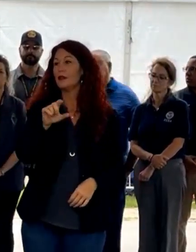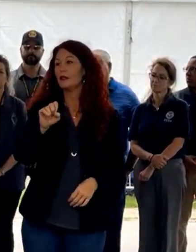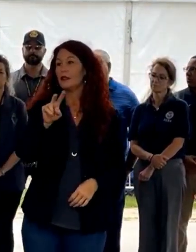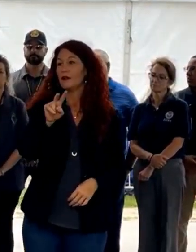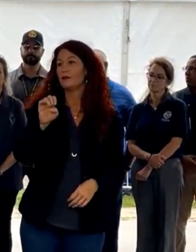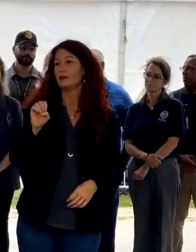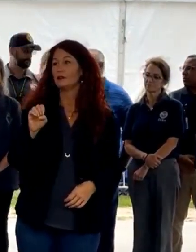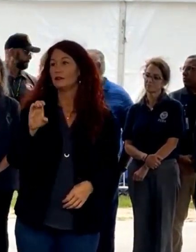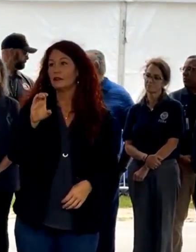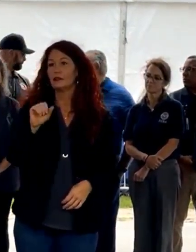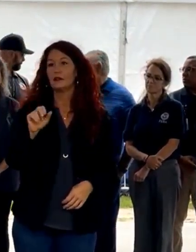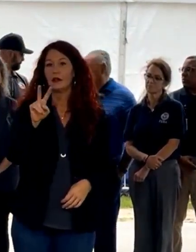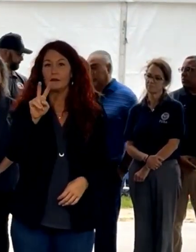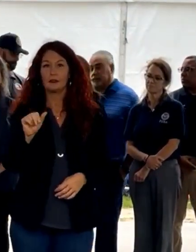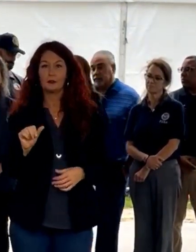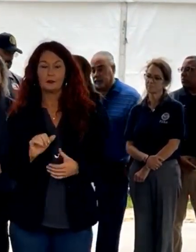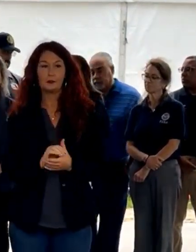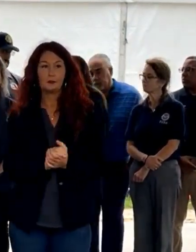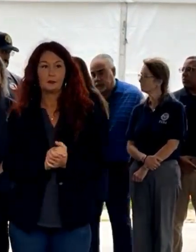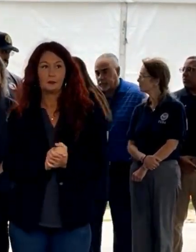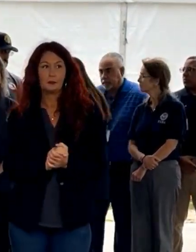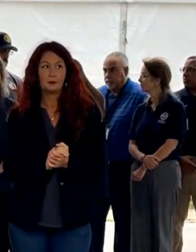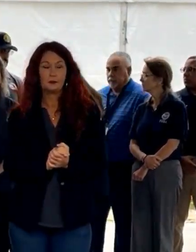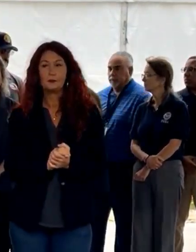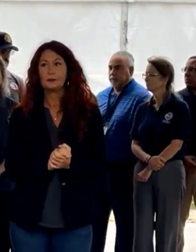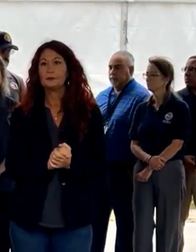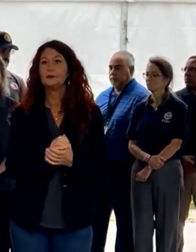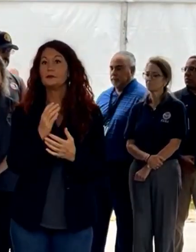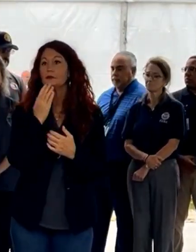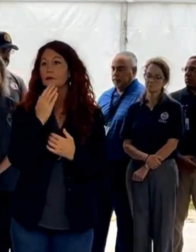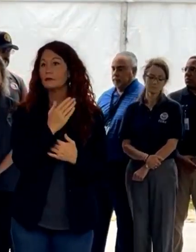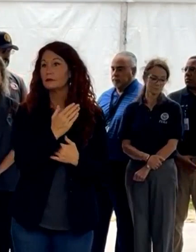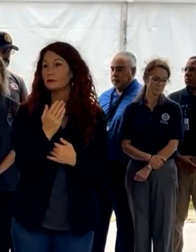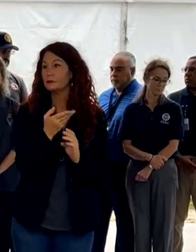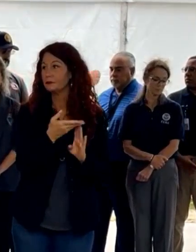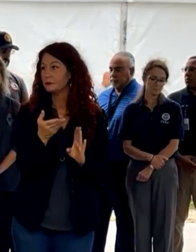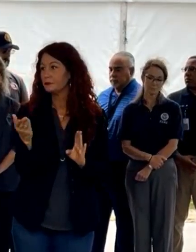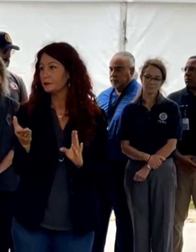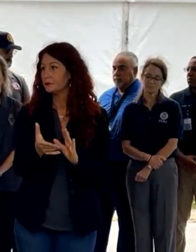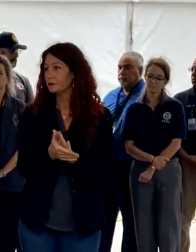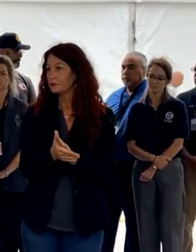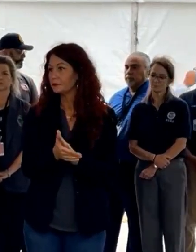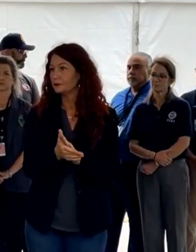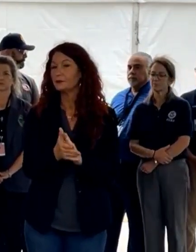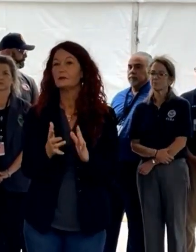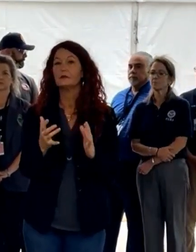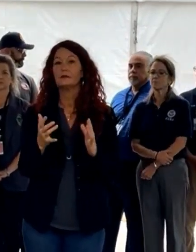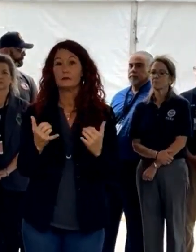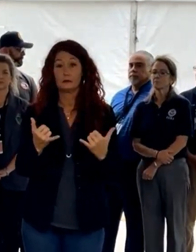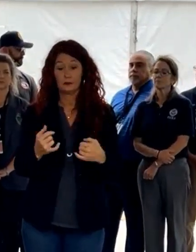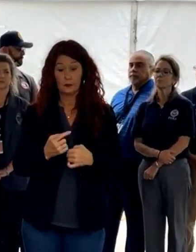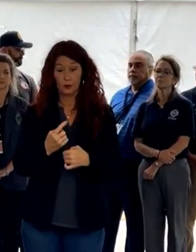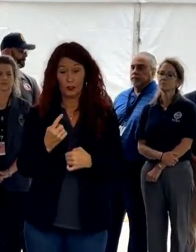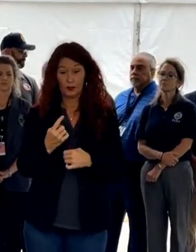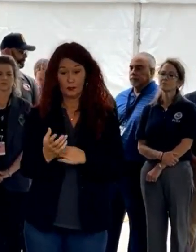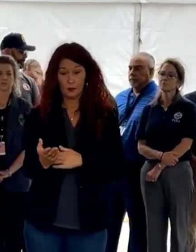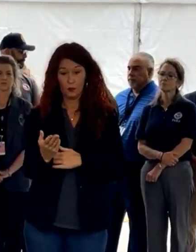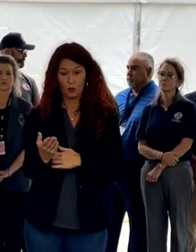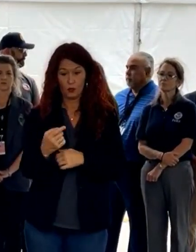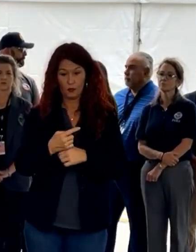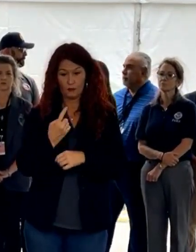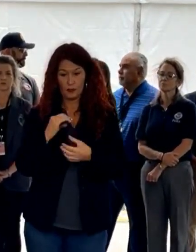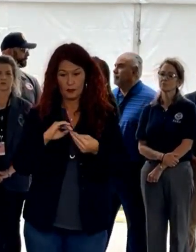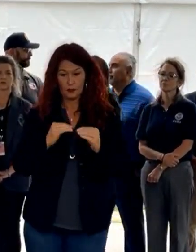Good morning, everyone. here we are on the morning of day